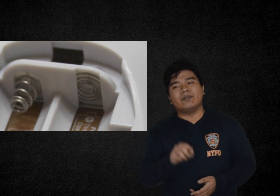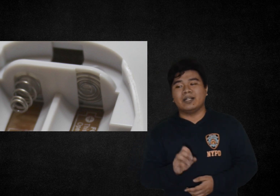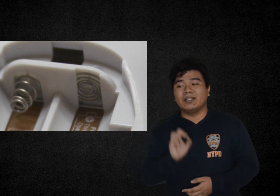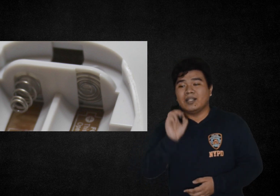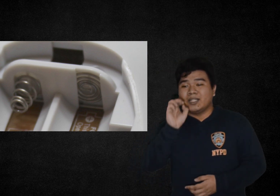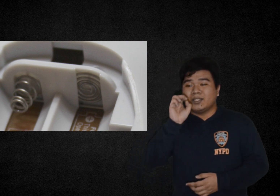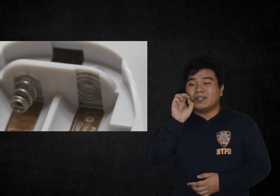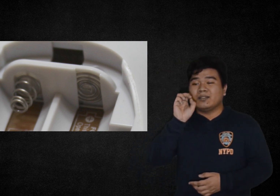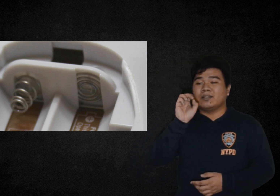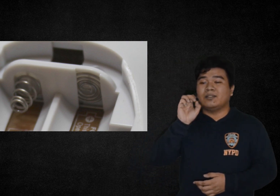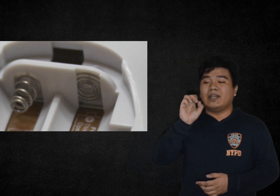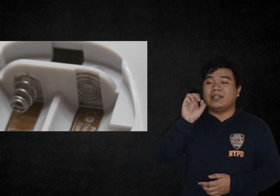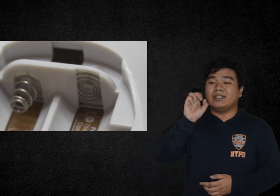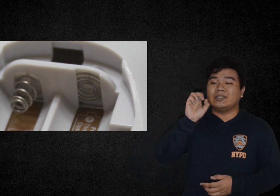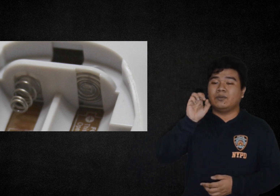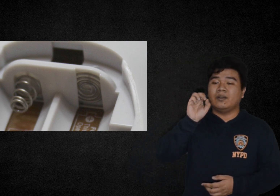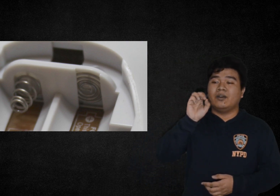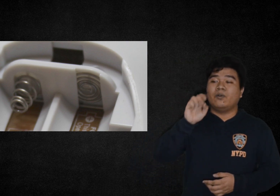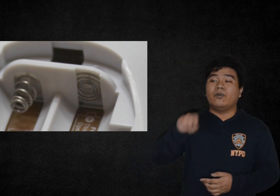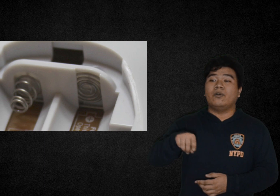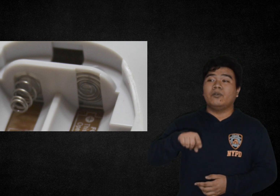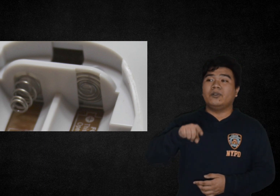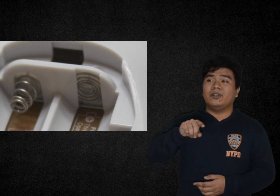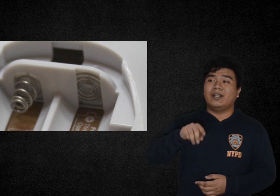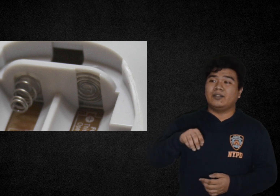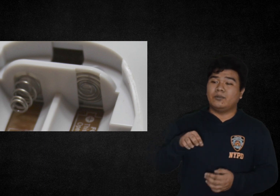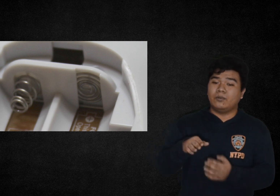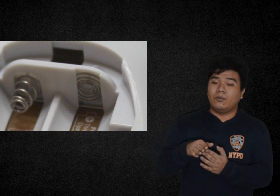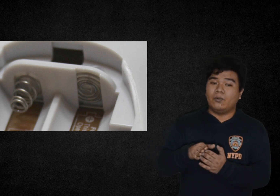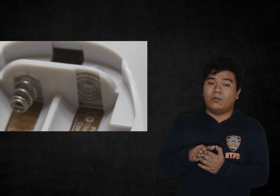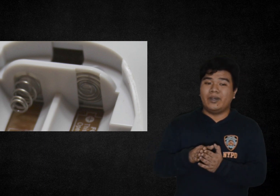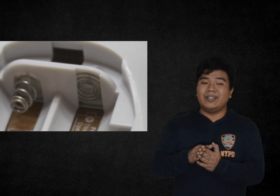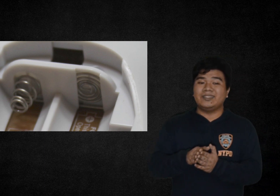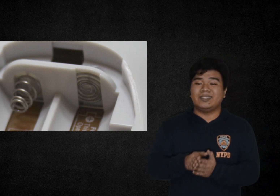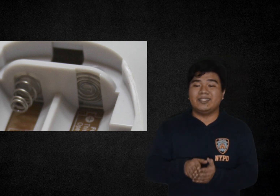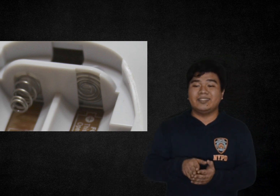spiral that is that when it's in